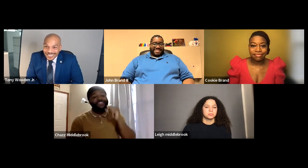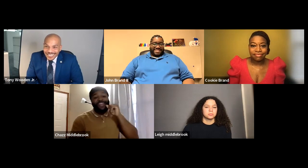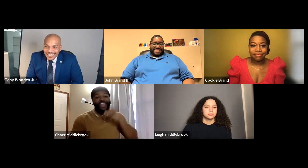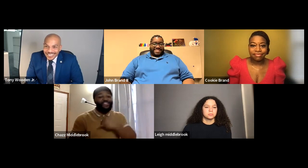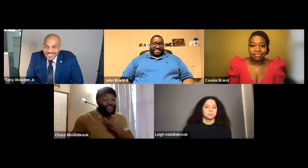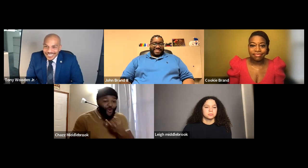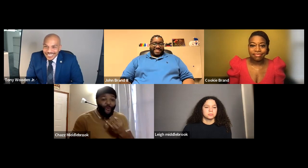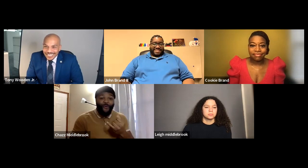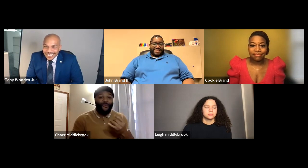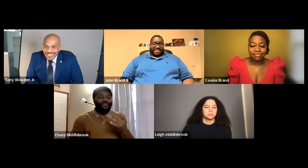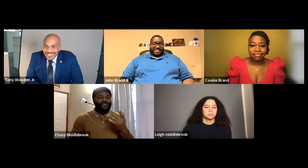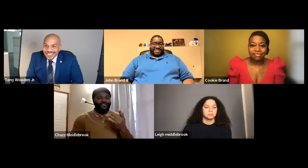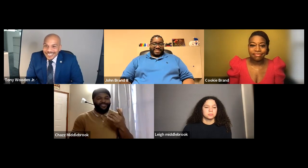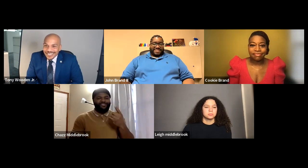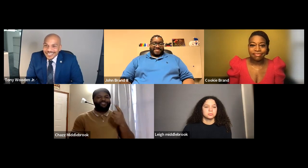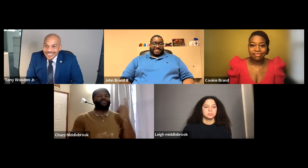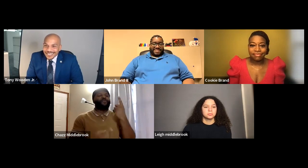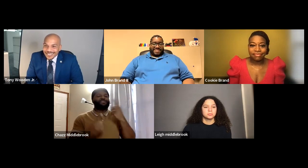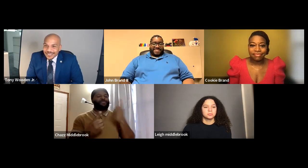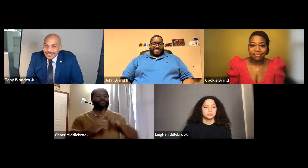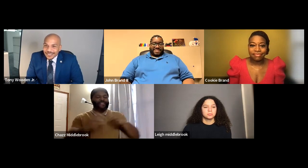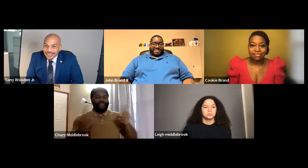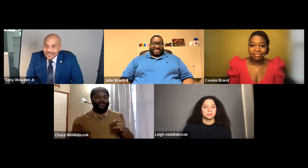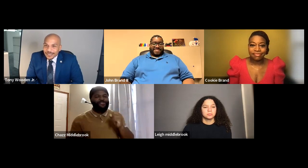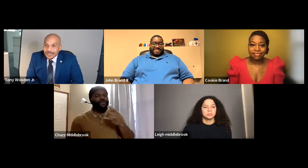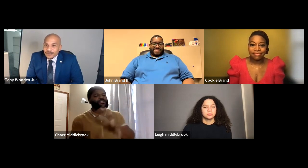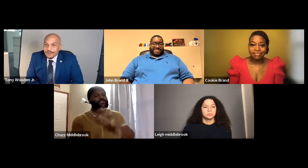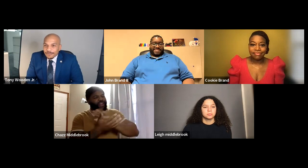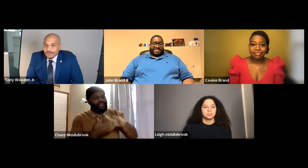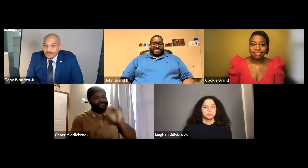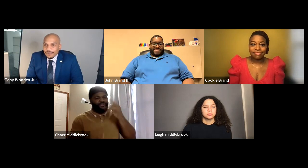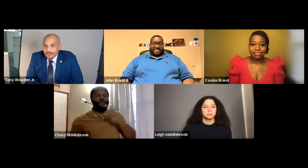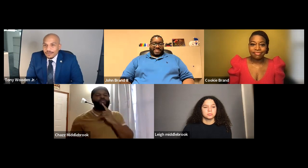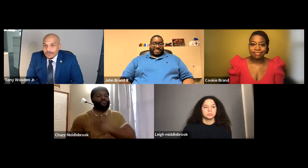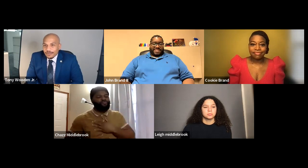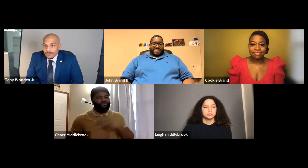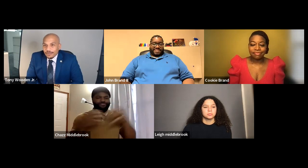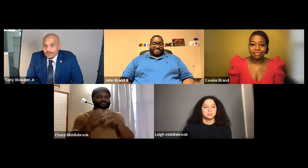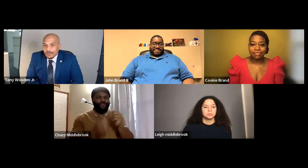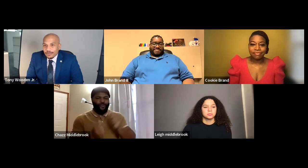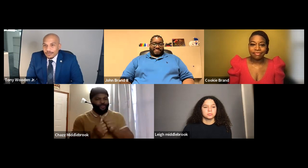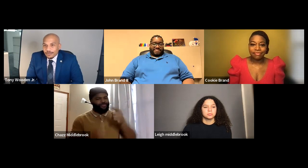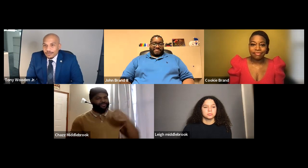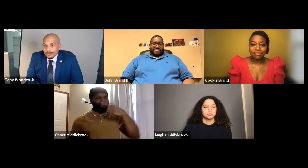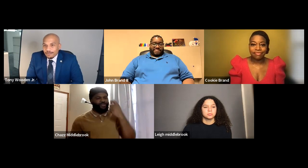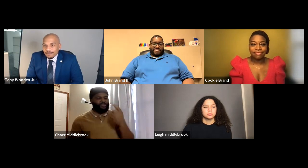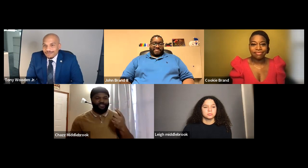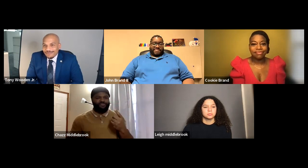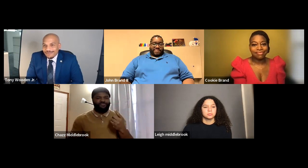Cookie was saying, and J3, and having Joan White, really to have that, it's nice because we are able to